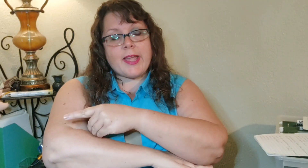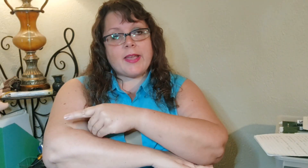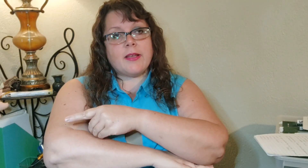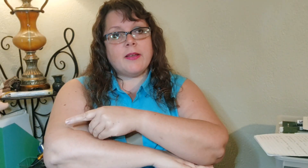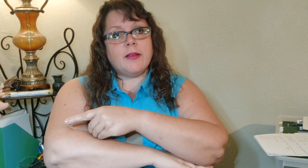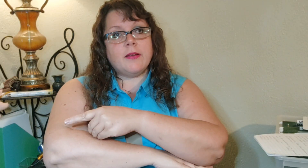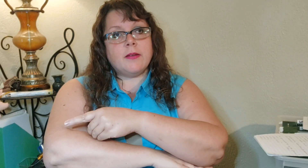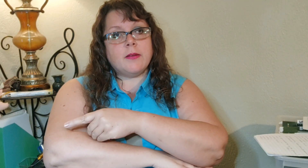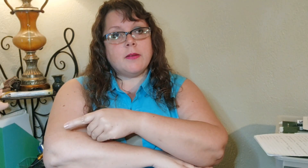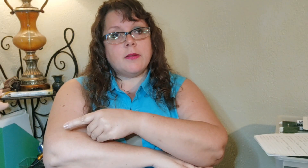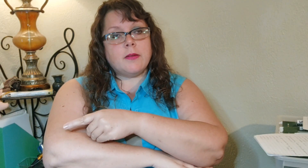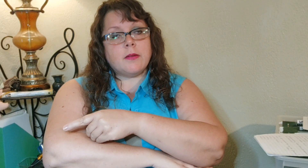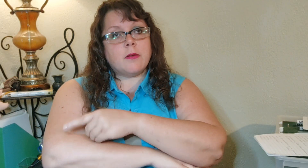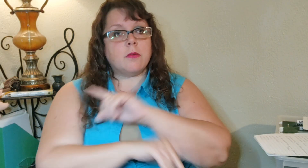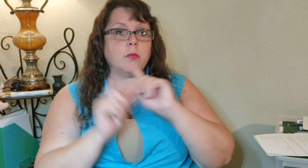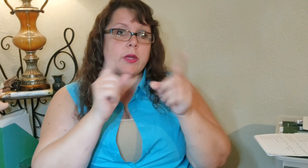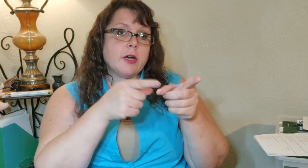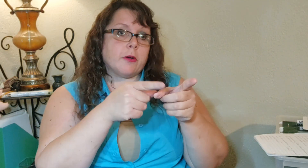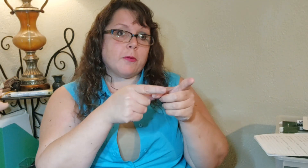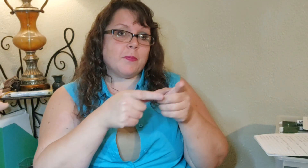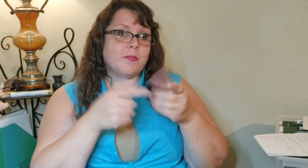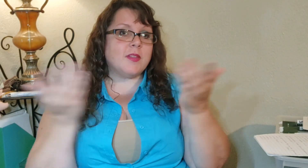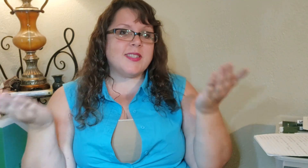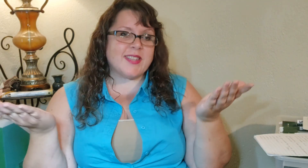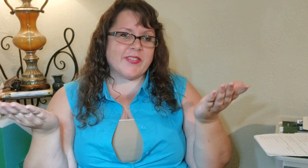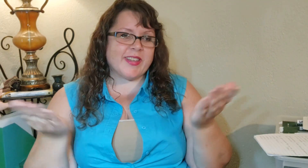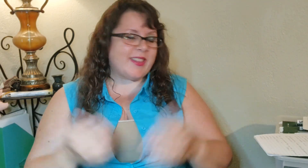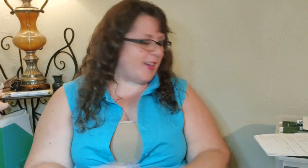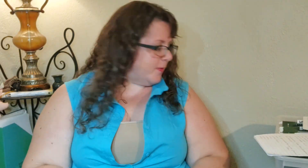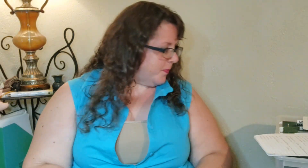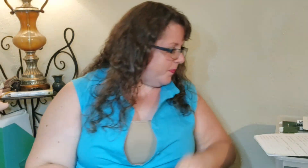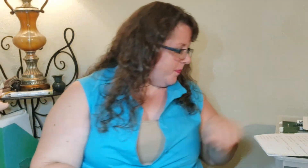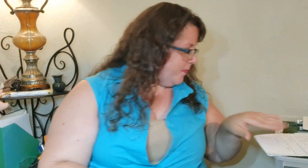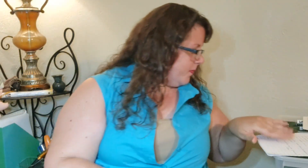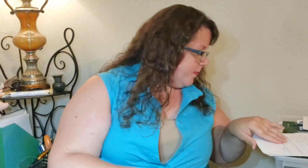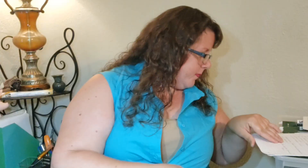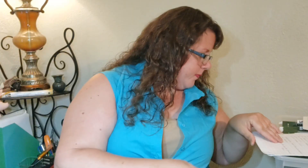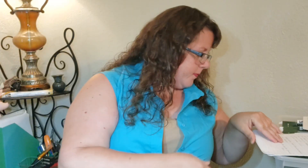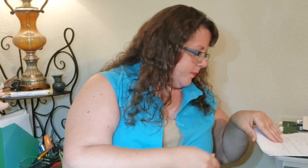day we go? Stuff like that.